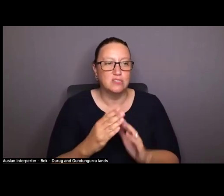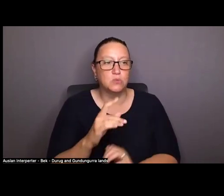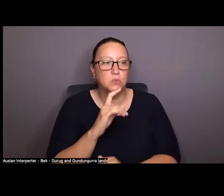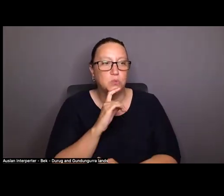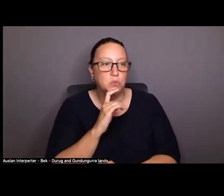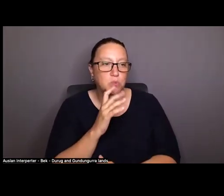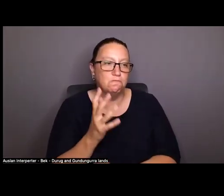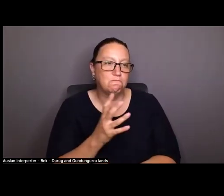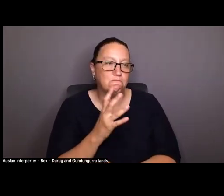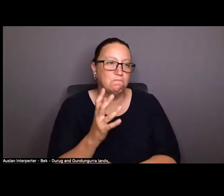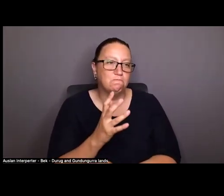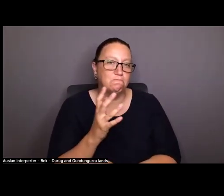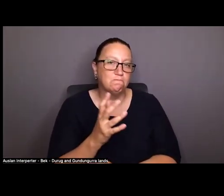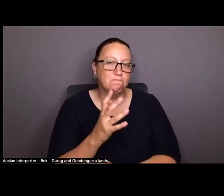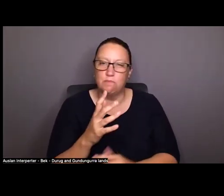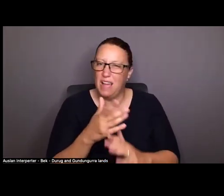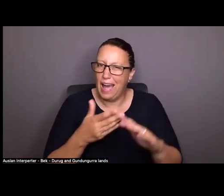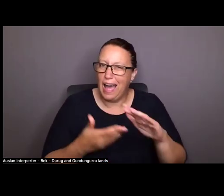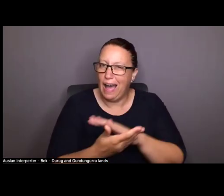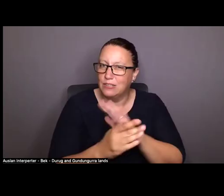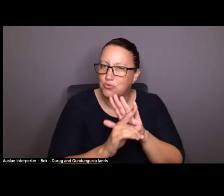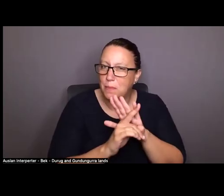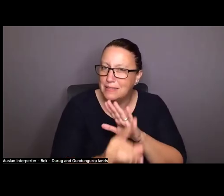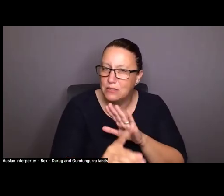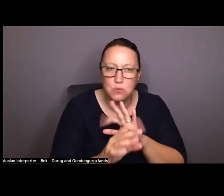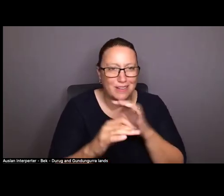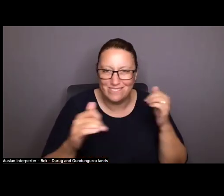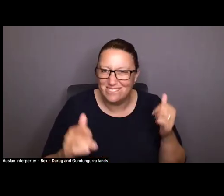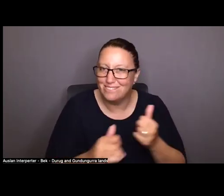I guess, underrepresented or